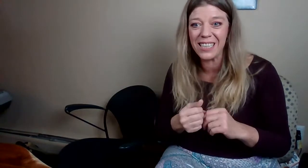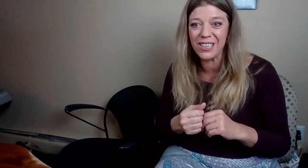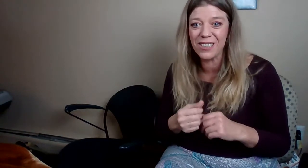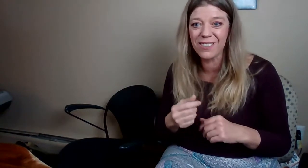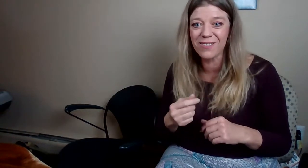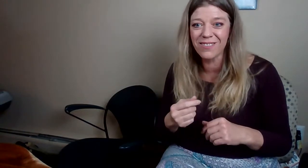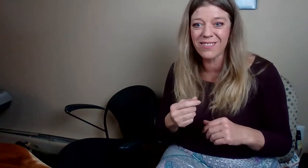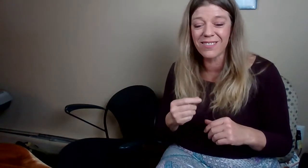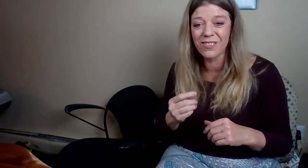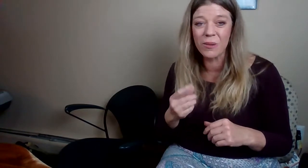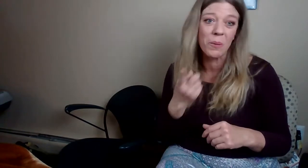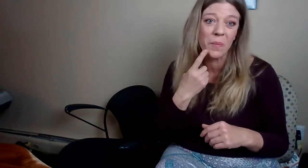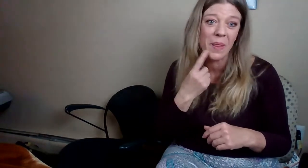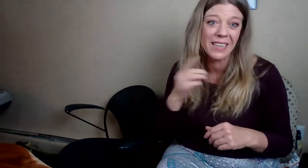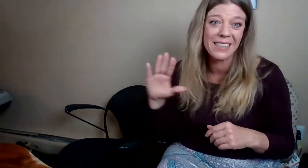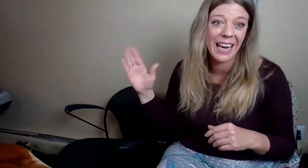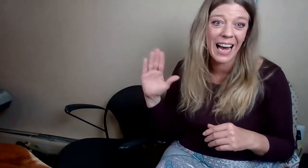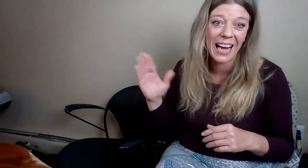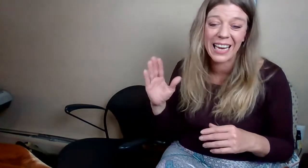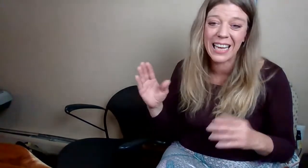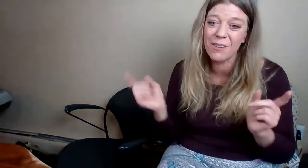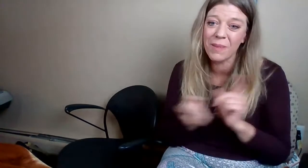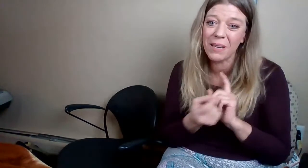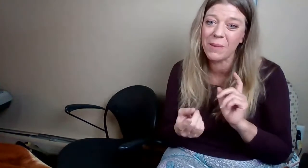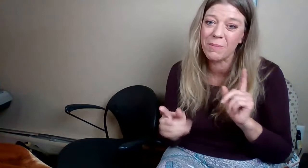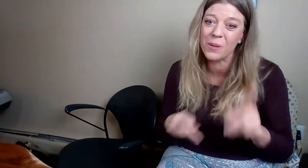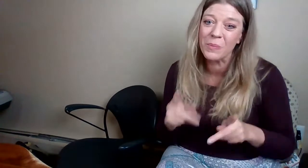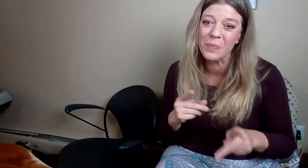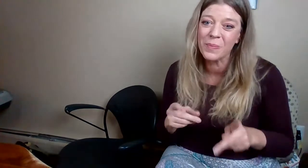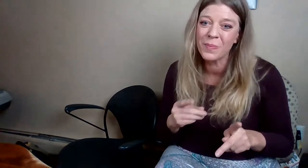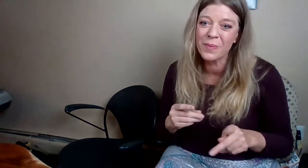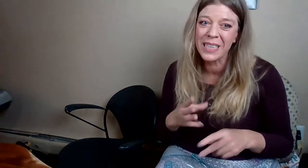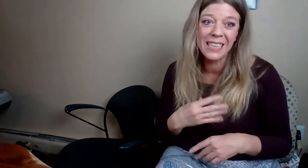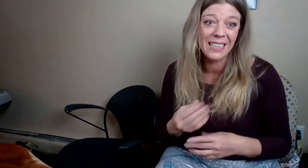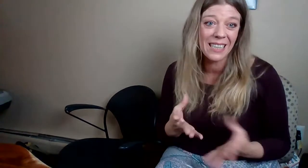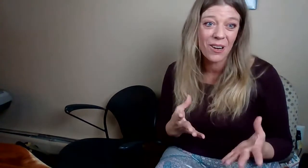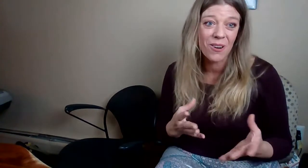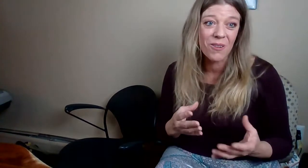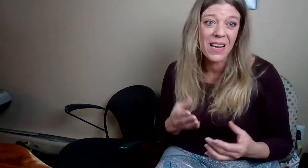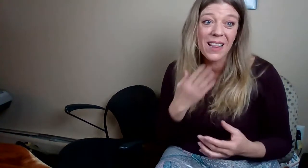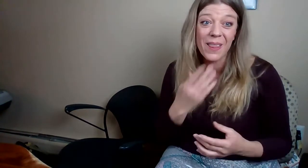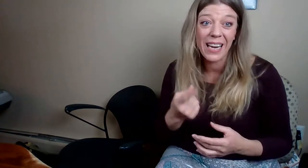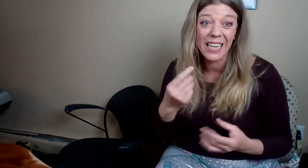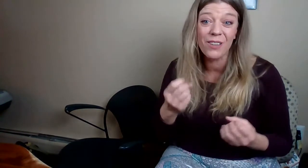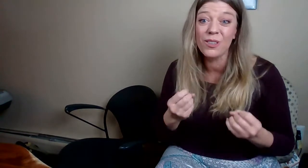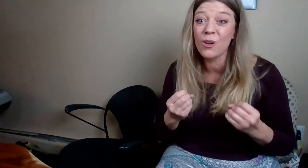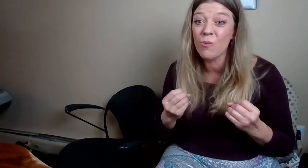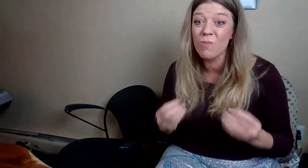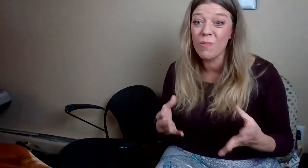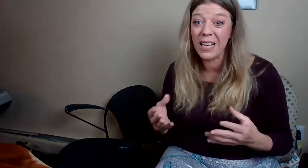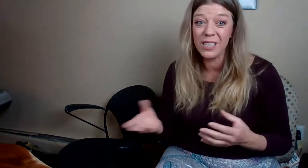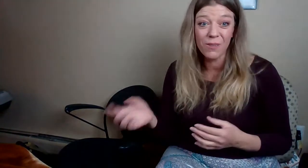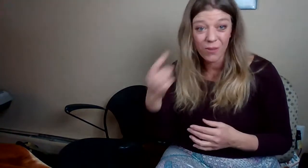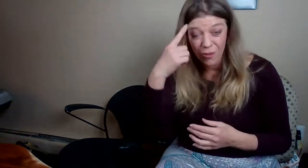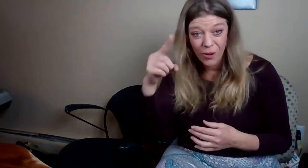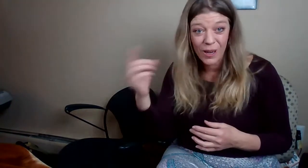to, well, say hi and meet people. So Thank you so much